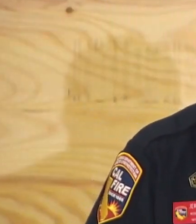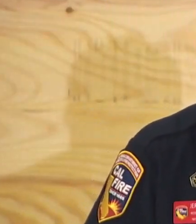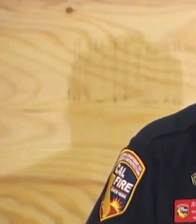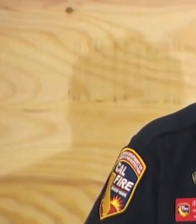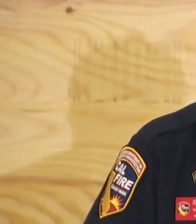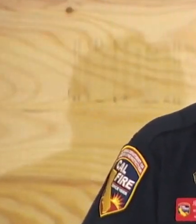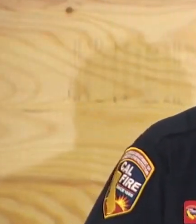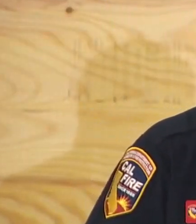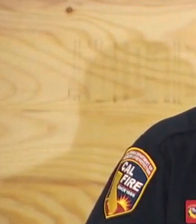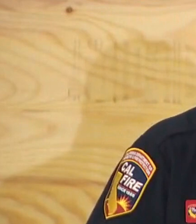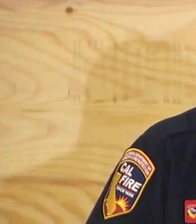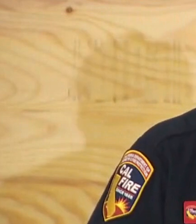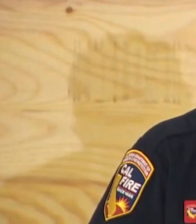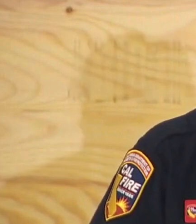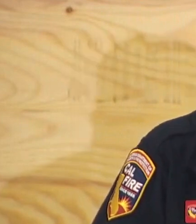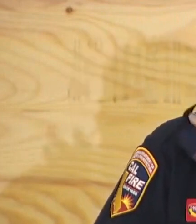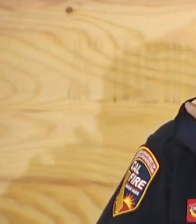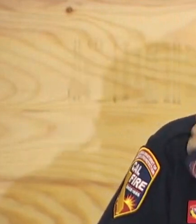Thank you, Chief.